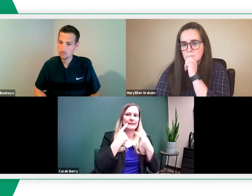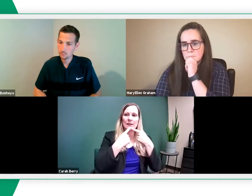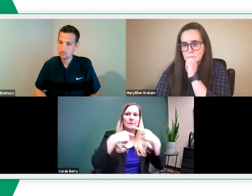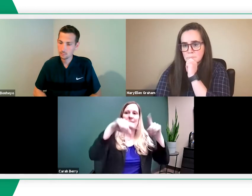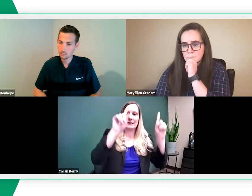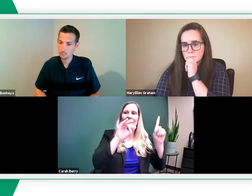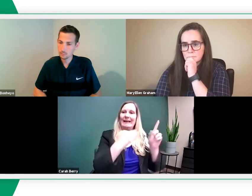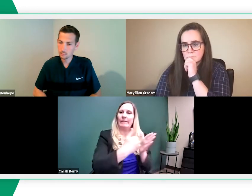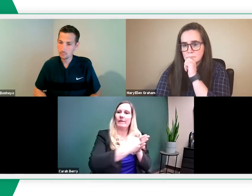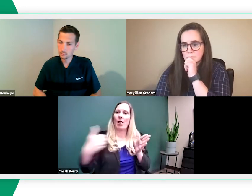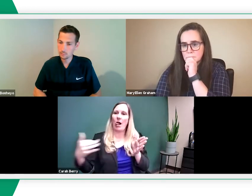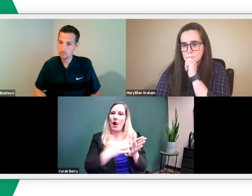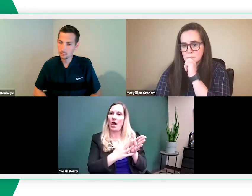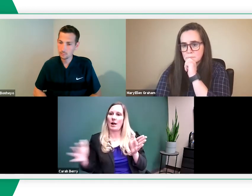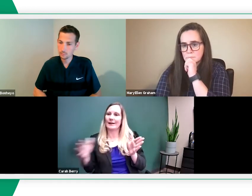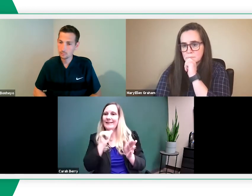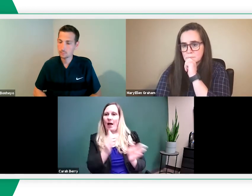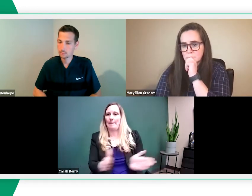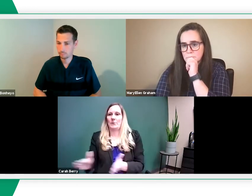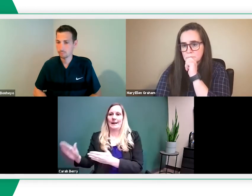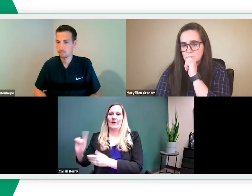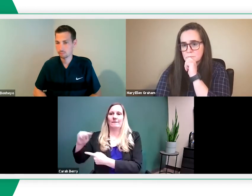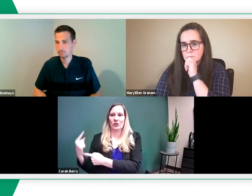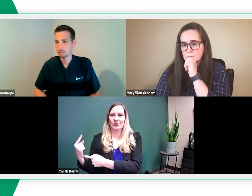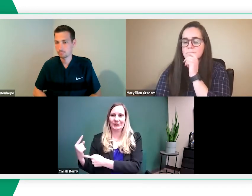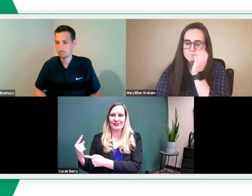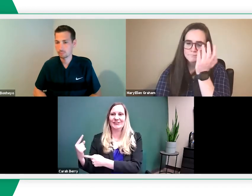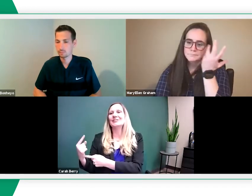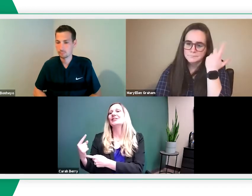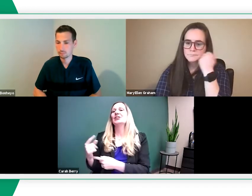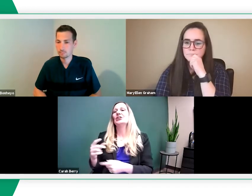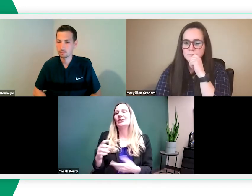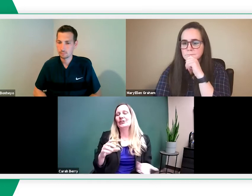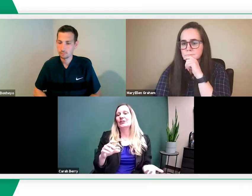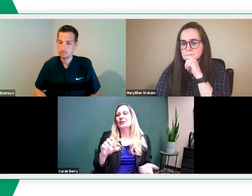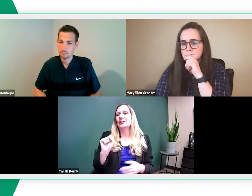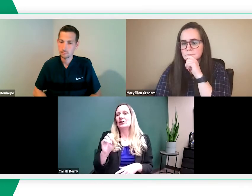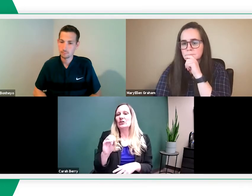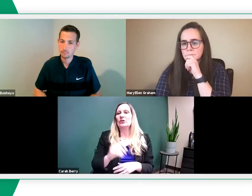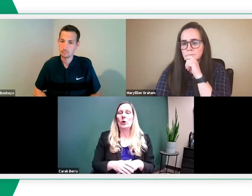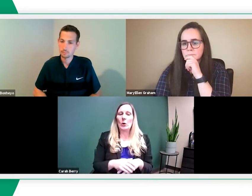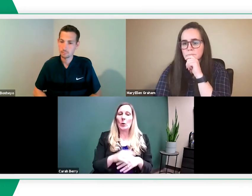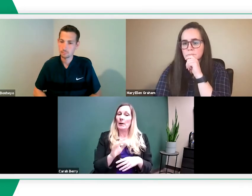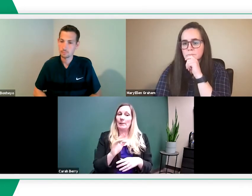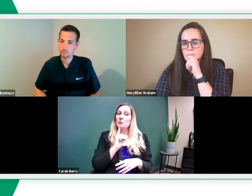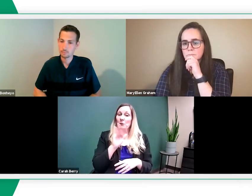to realize that retirement can't be achieved unless you're prepared with everything else before that.